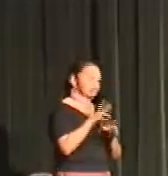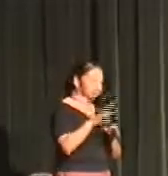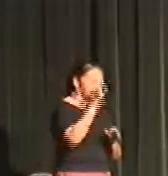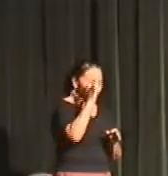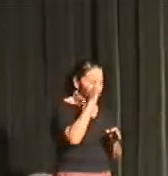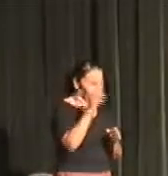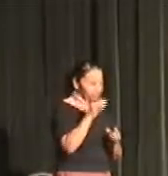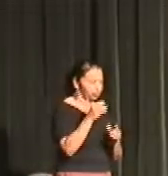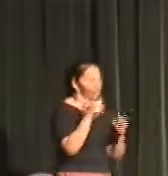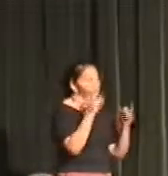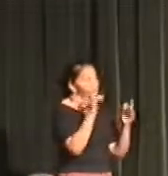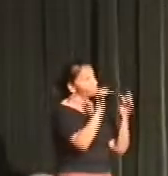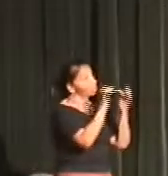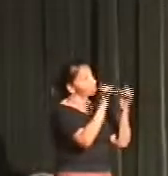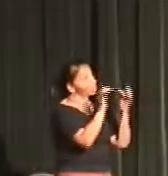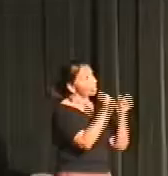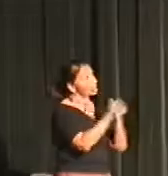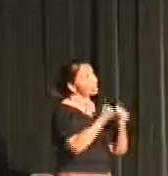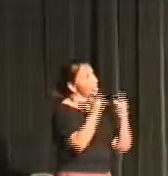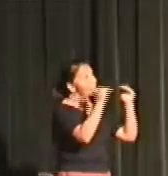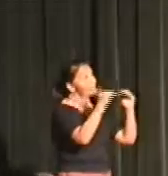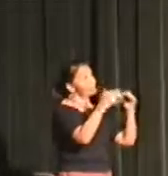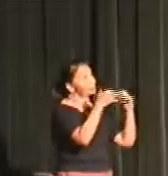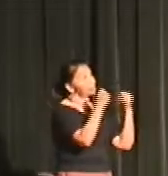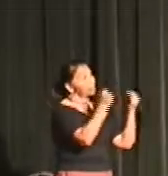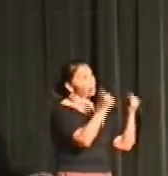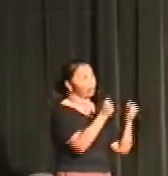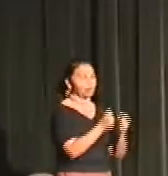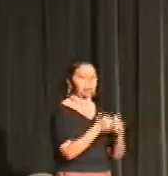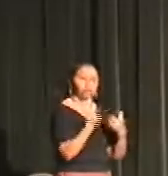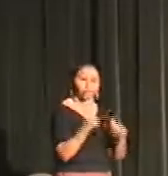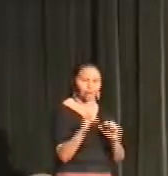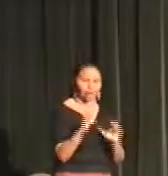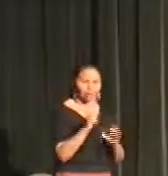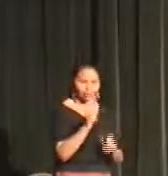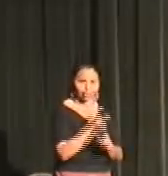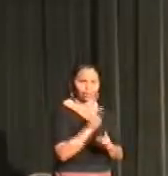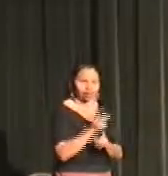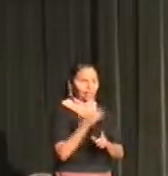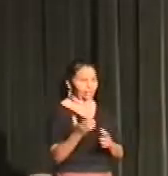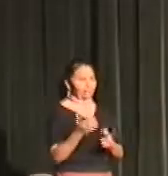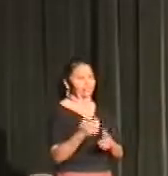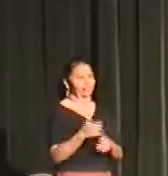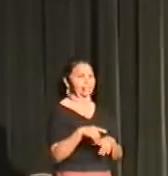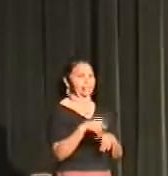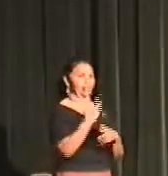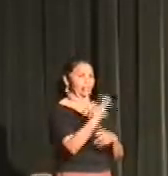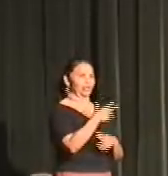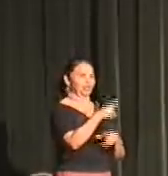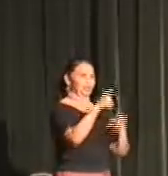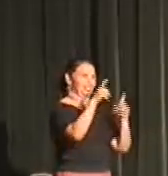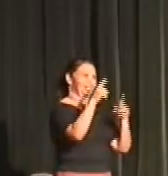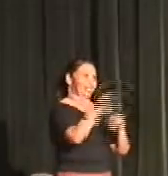know, close contact with my higher power, and I just tried to do all the right things, and I took, you know, the 3-day test, showed up, did all that, whatever, and then I